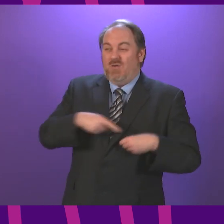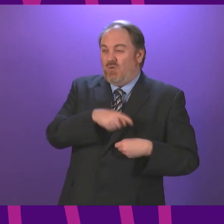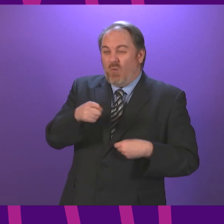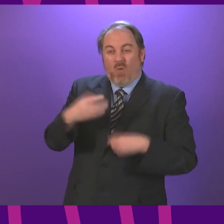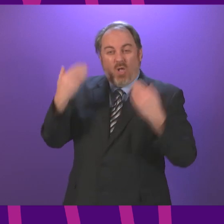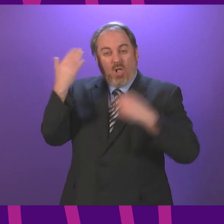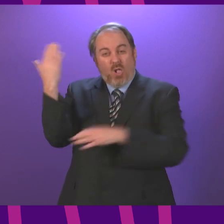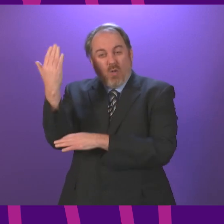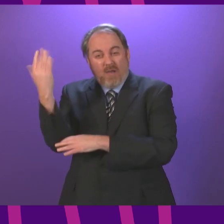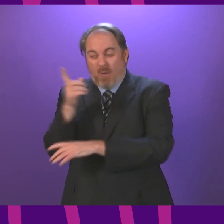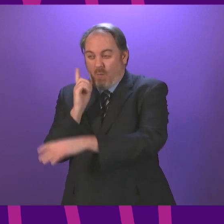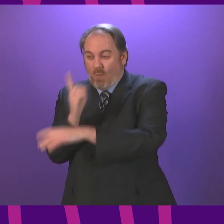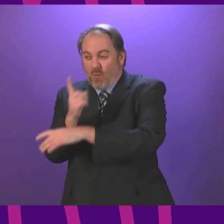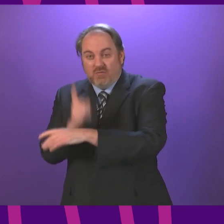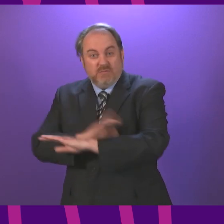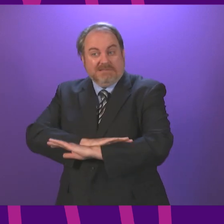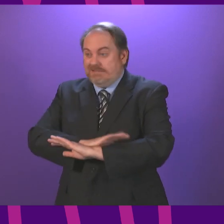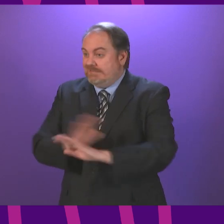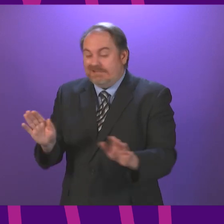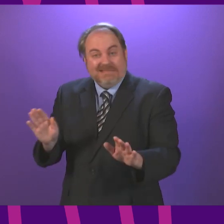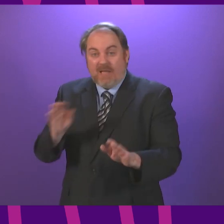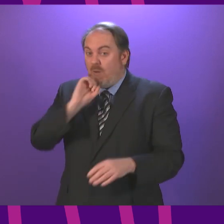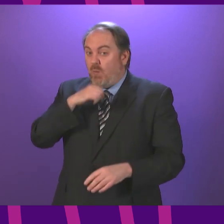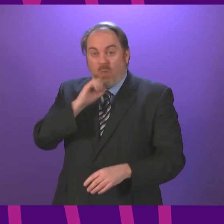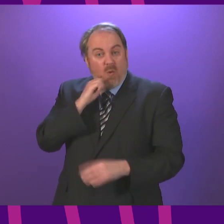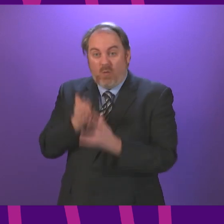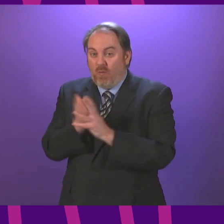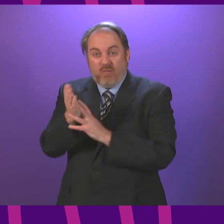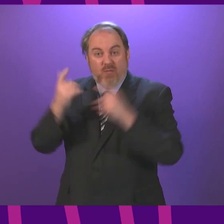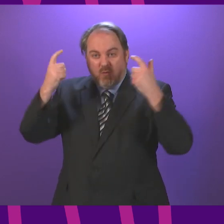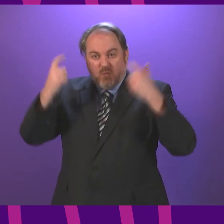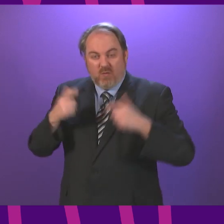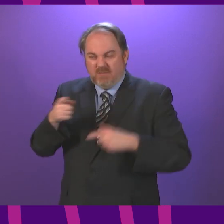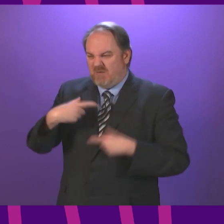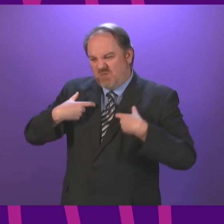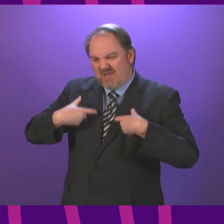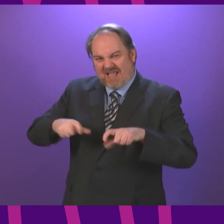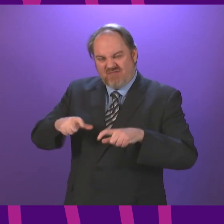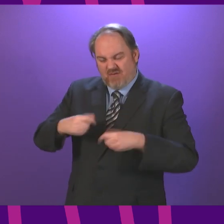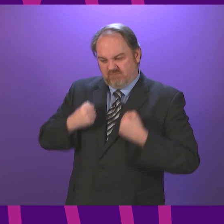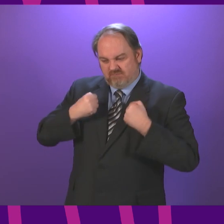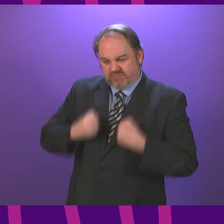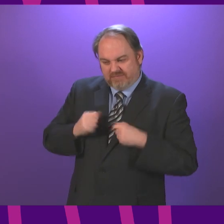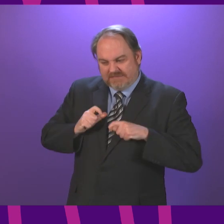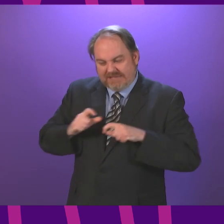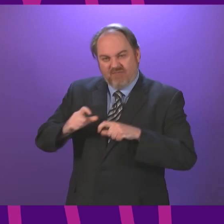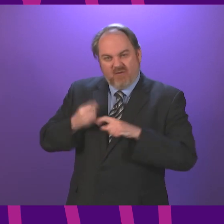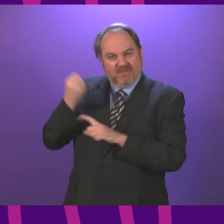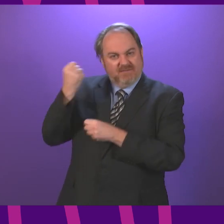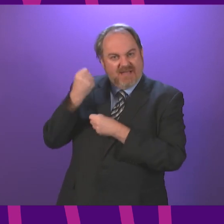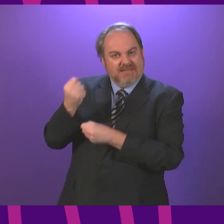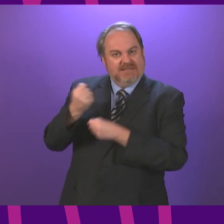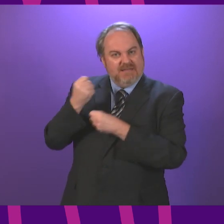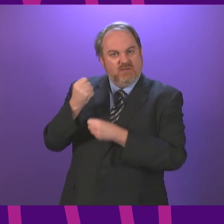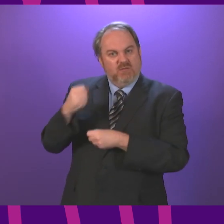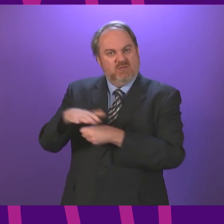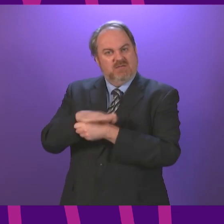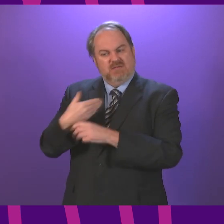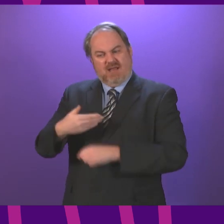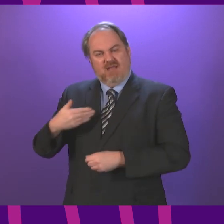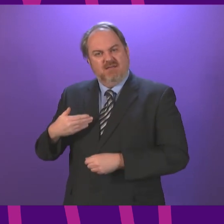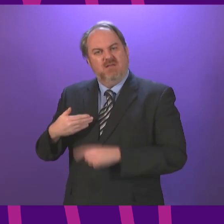not even stateable, the minimum requirement. The First Minister dug her heels in. So will she tell us, to quote the words of her own